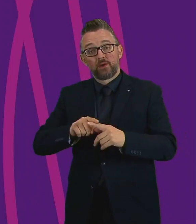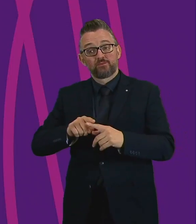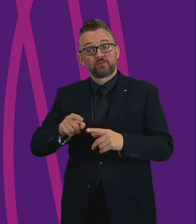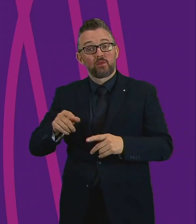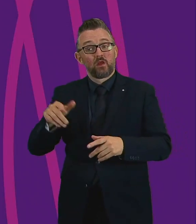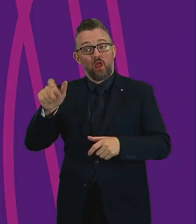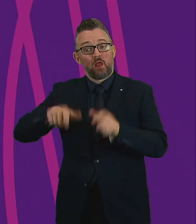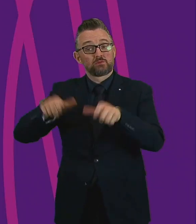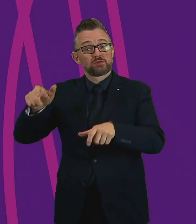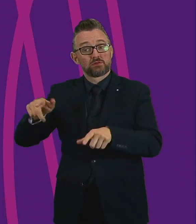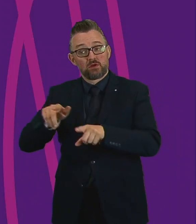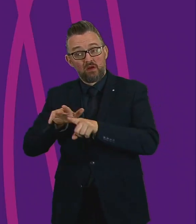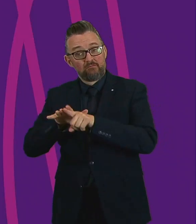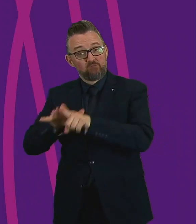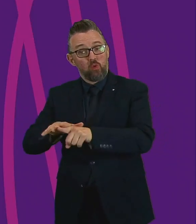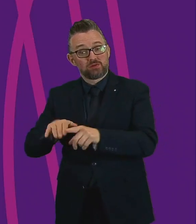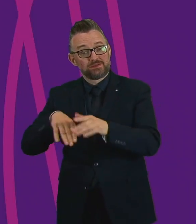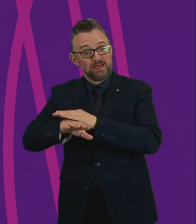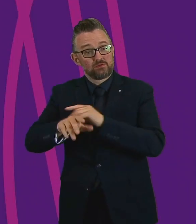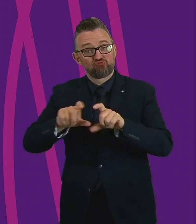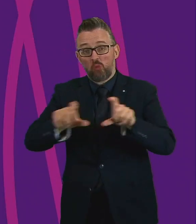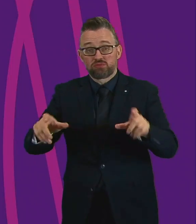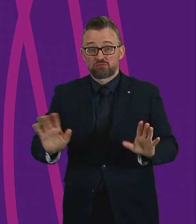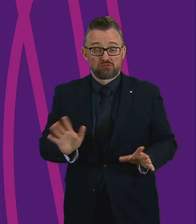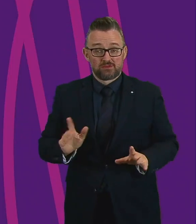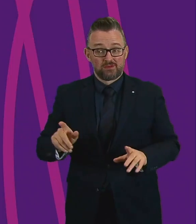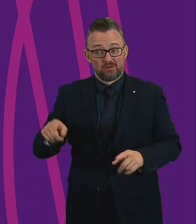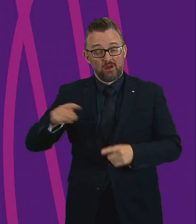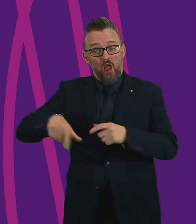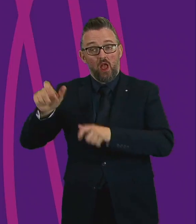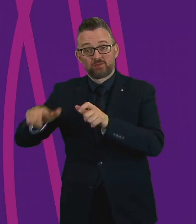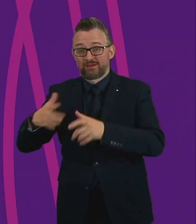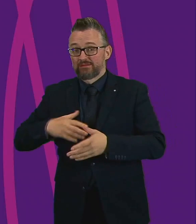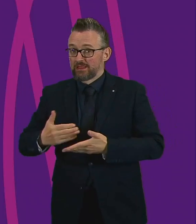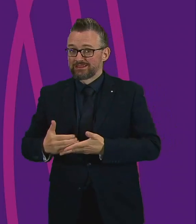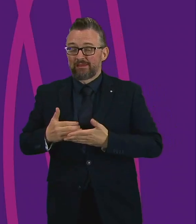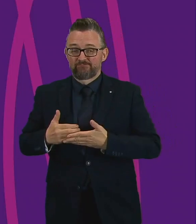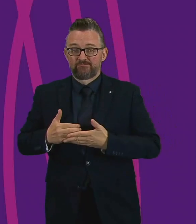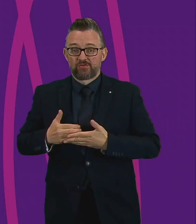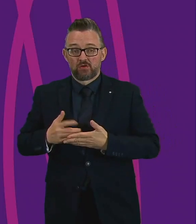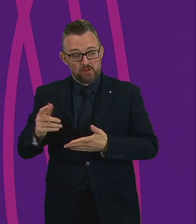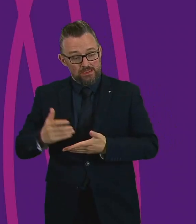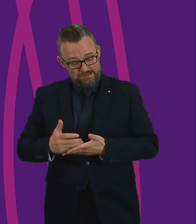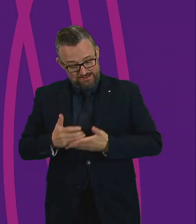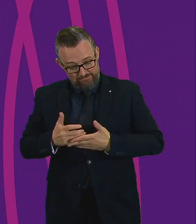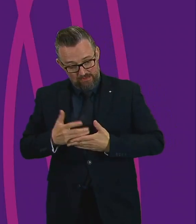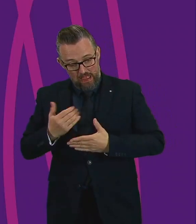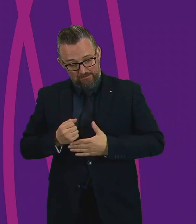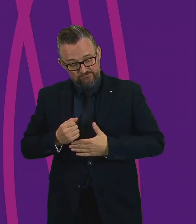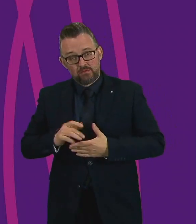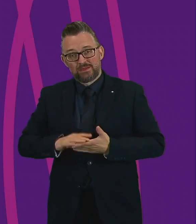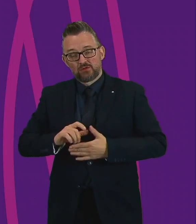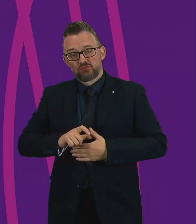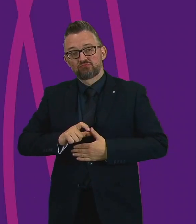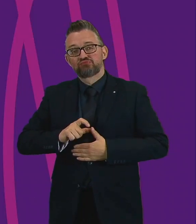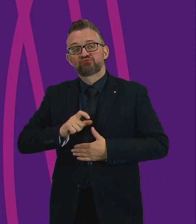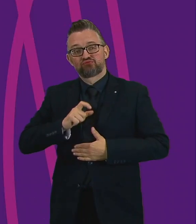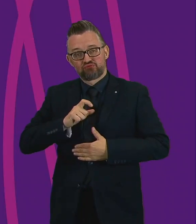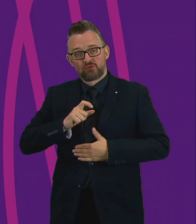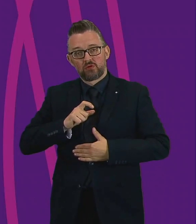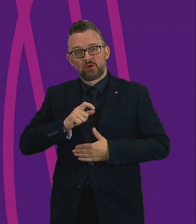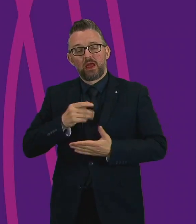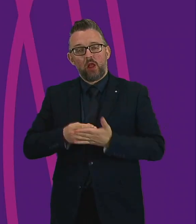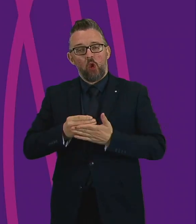shops. They need to feel safe. And if they need to feel safe, that will build consumer confidence and that will improve the